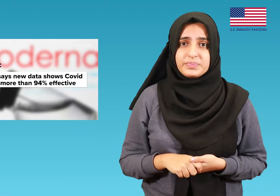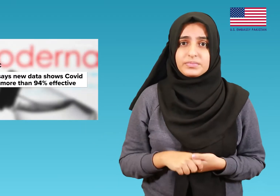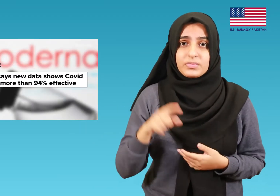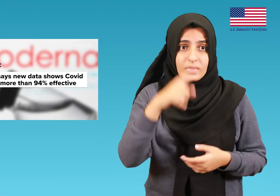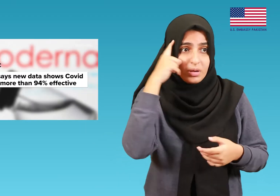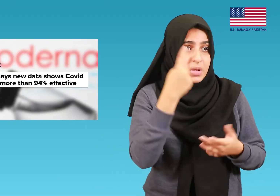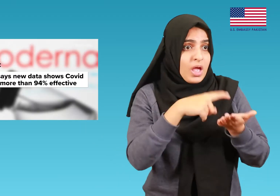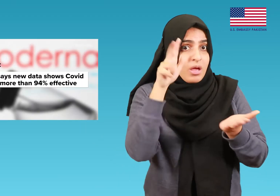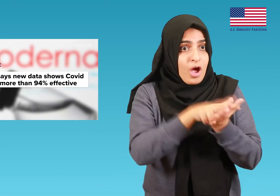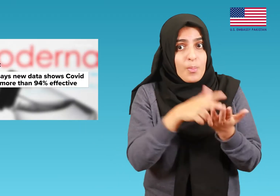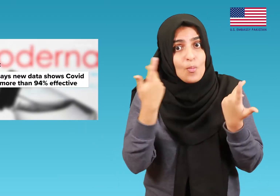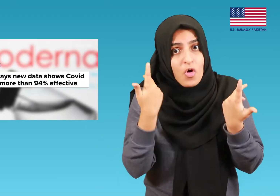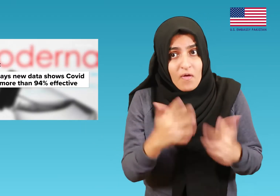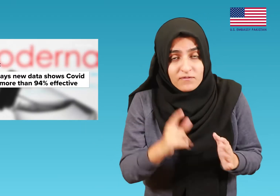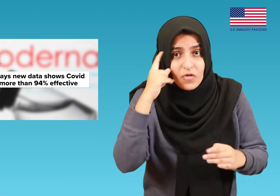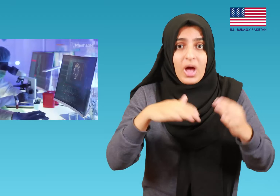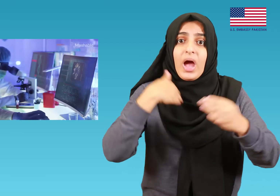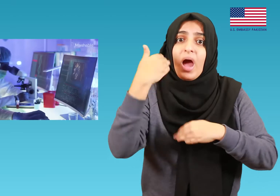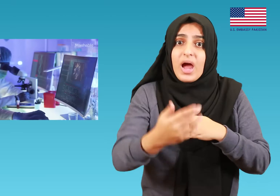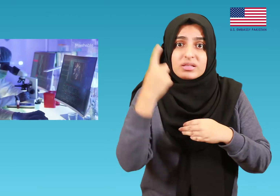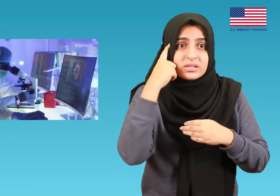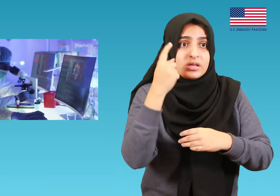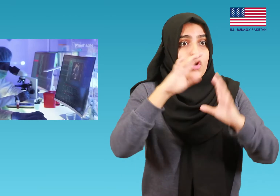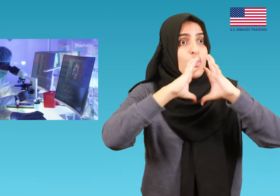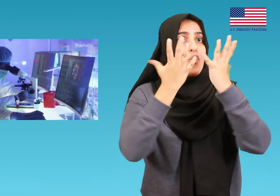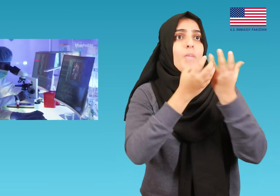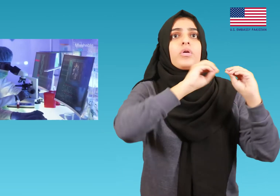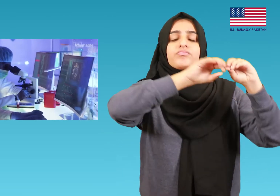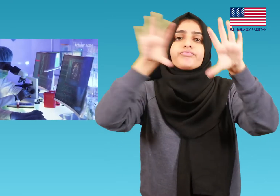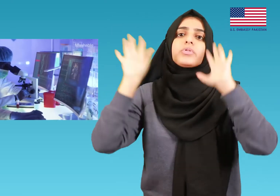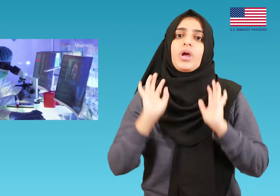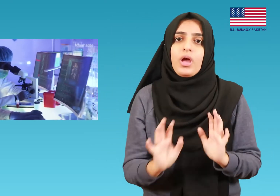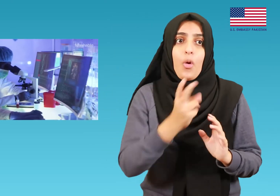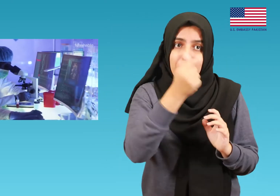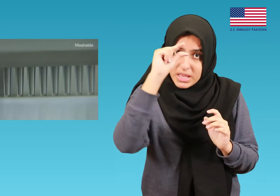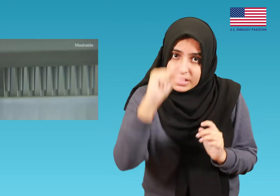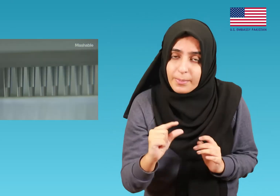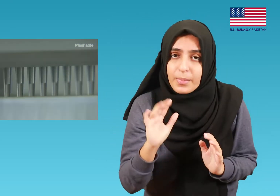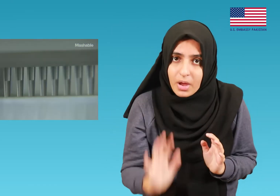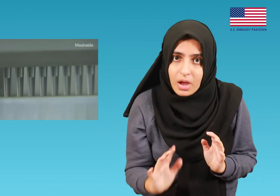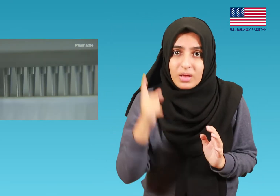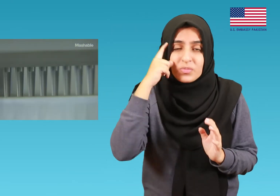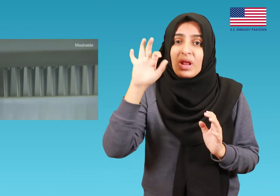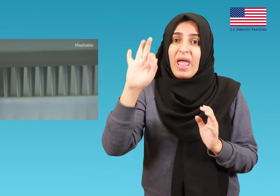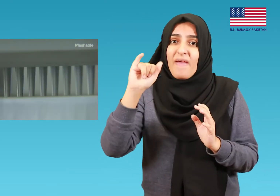If proven effective, their vaccine could prove especially important globally. It costs less than both Pfizer's